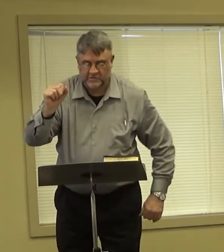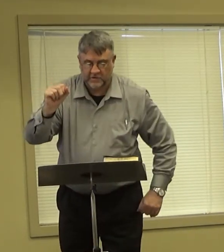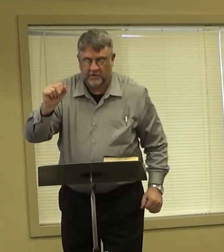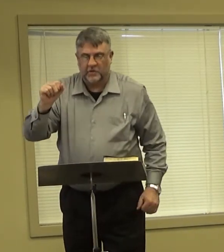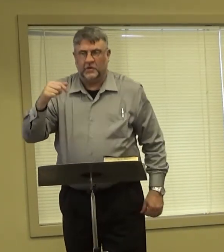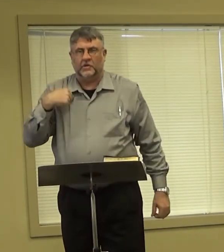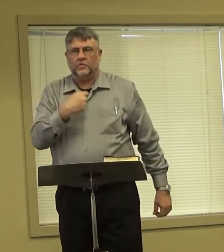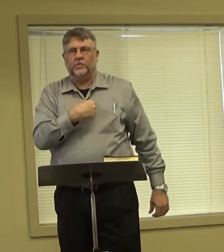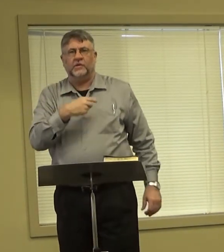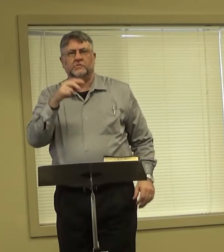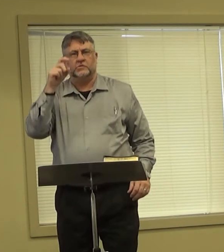Amen.